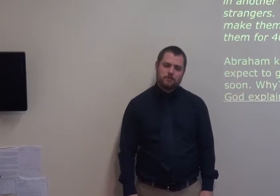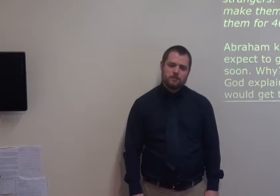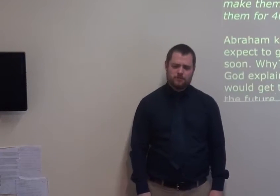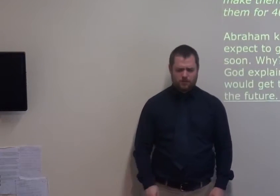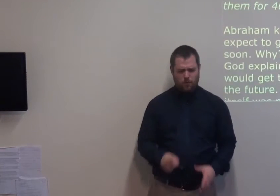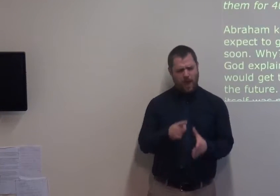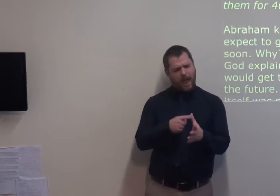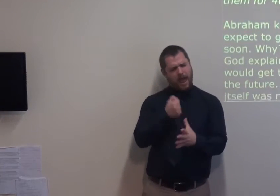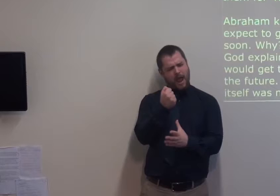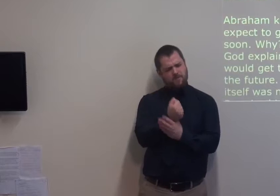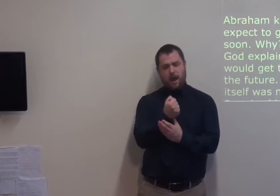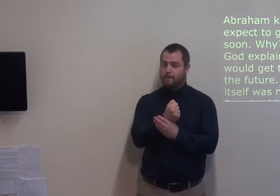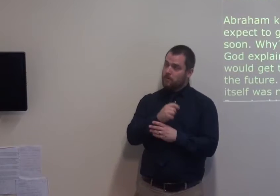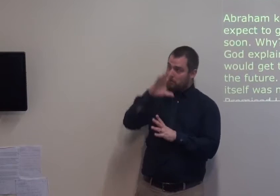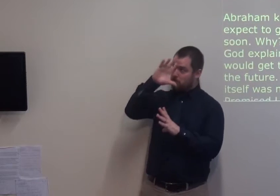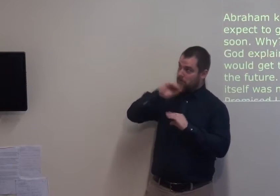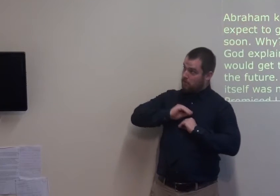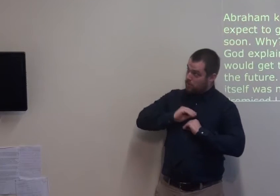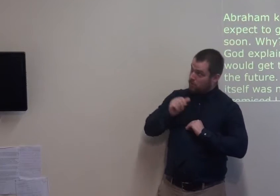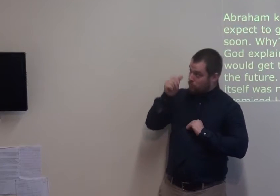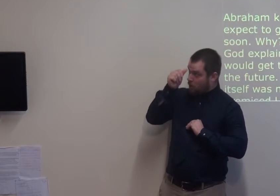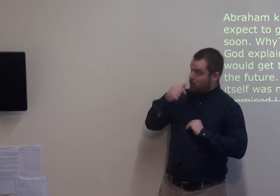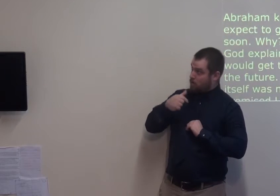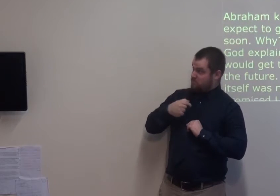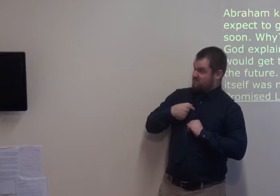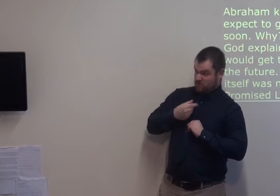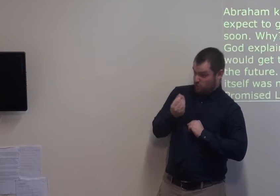Abraham knew that he should not expect to get the promised land soon.